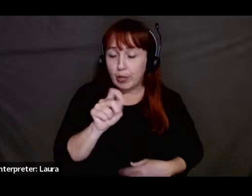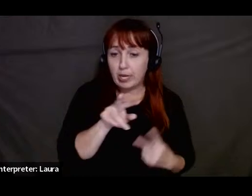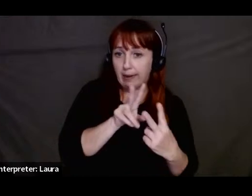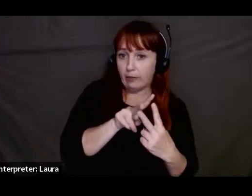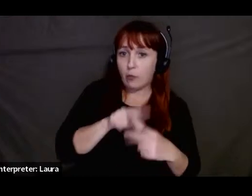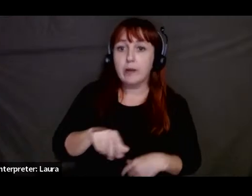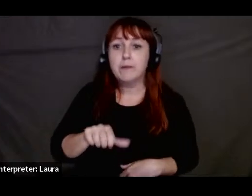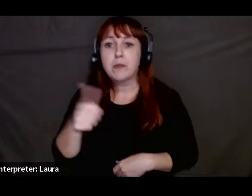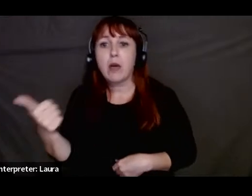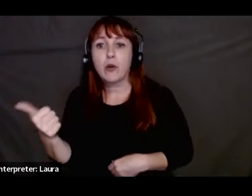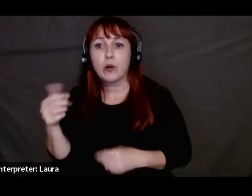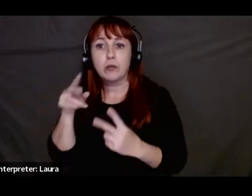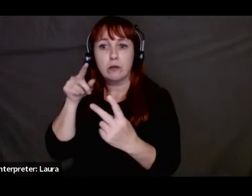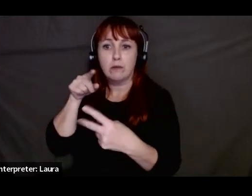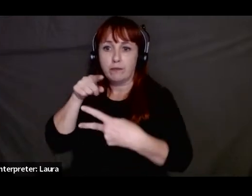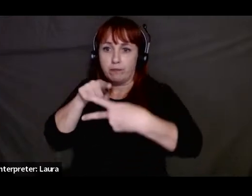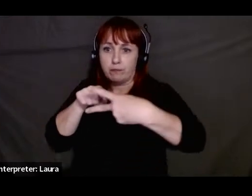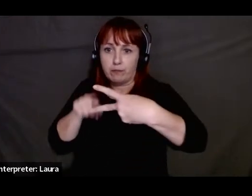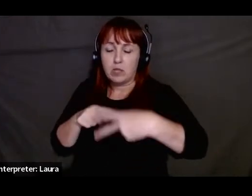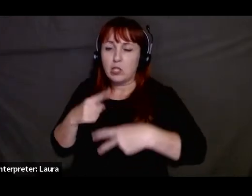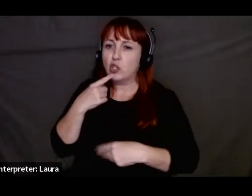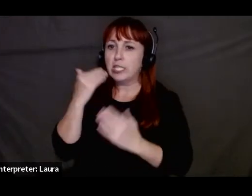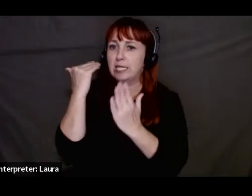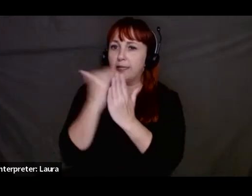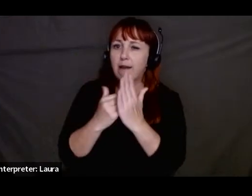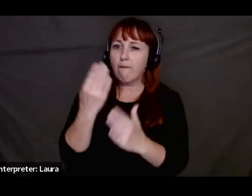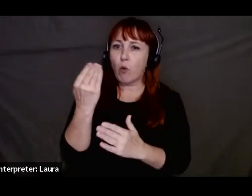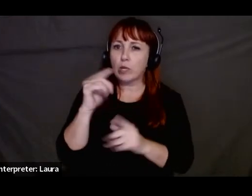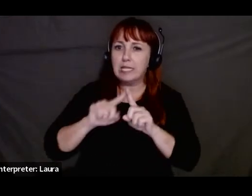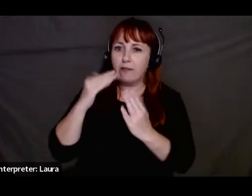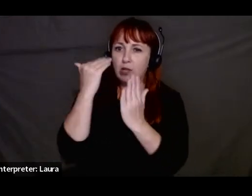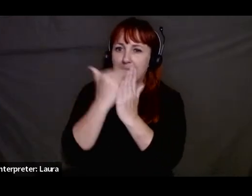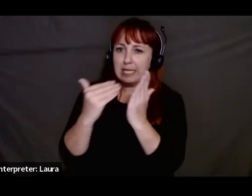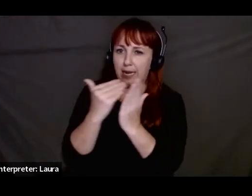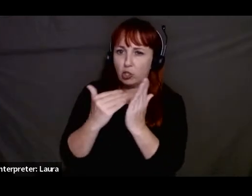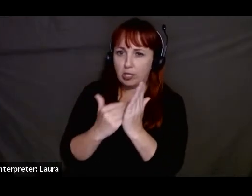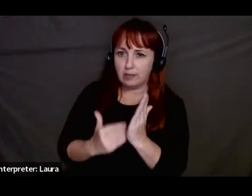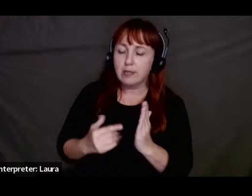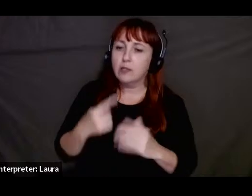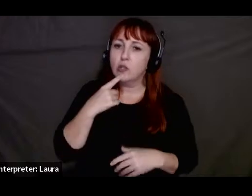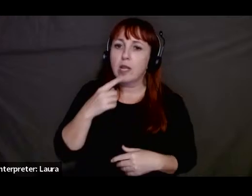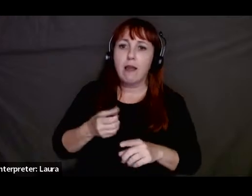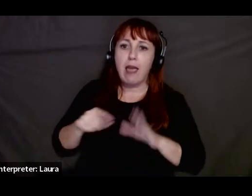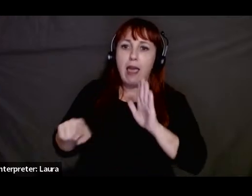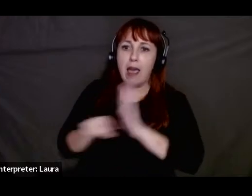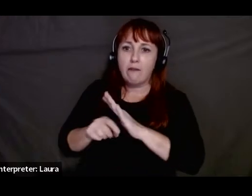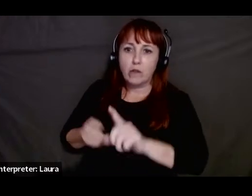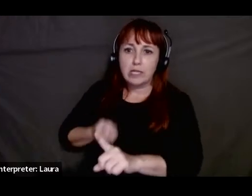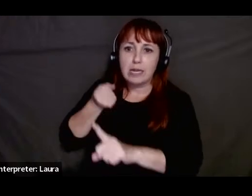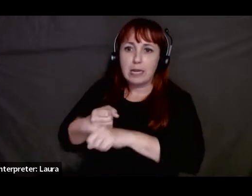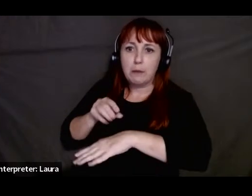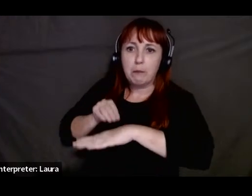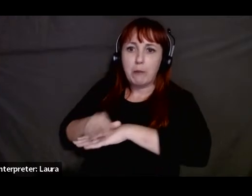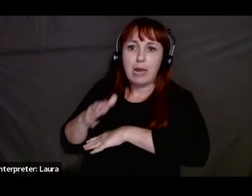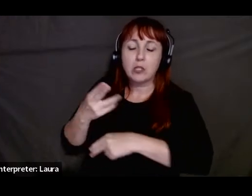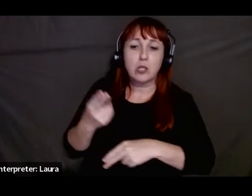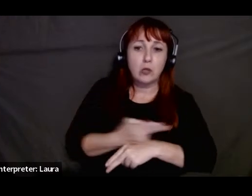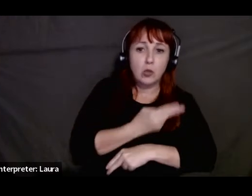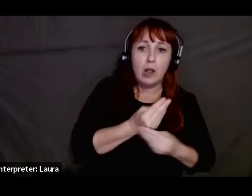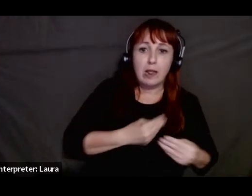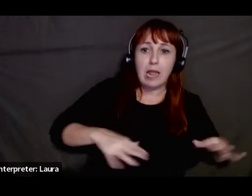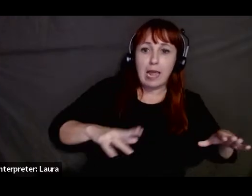Two other points out of the 14 sections that she's speaking to are adverse impacts related to land use,